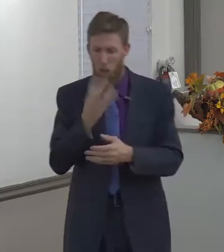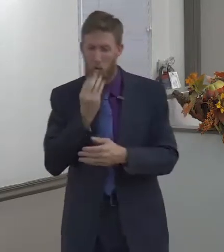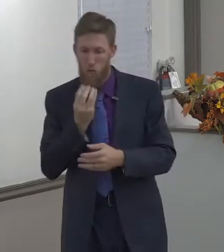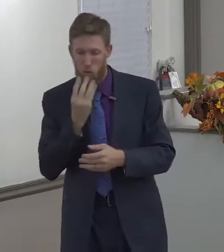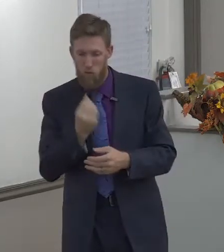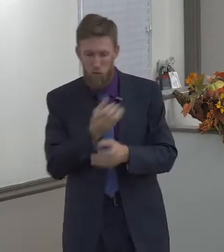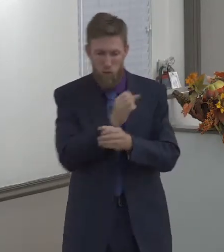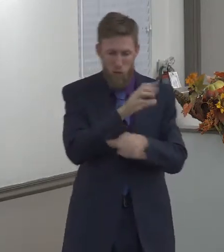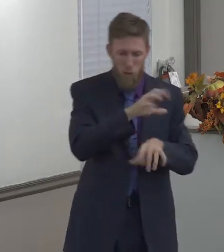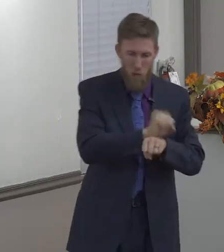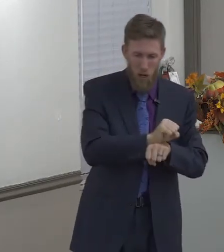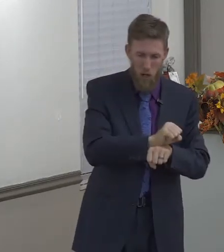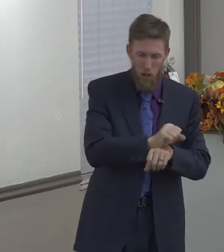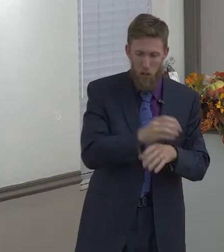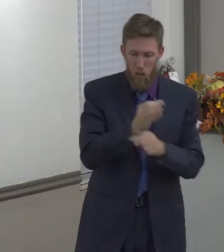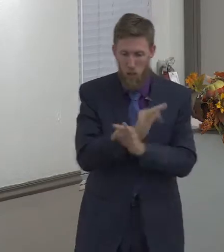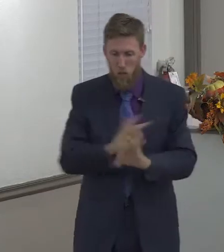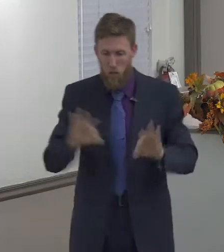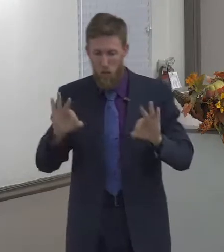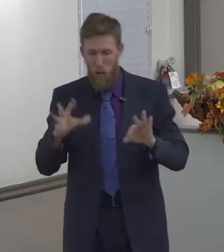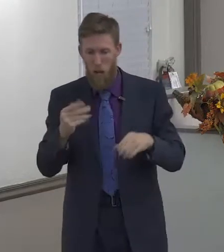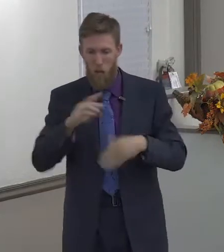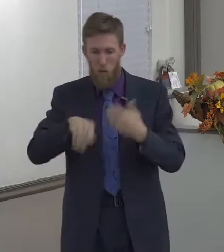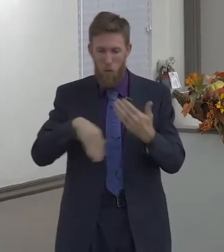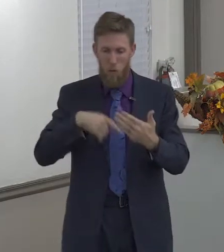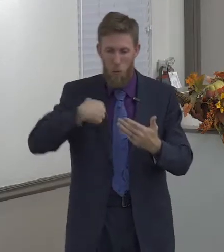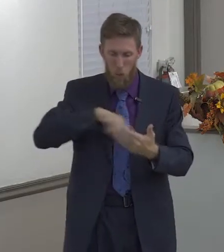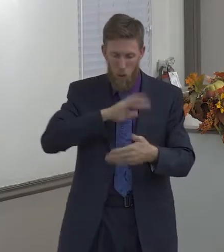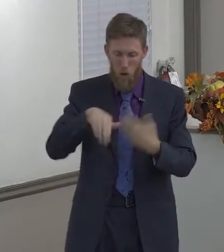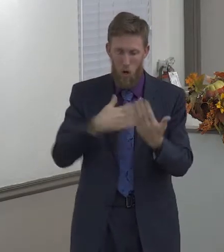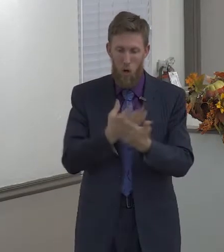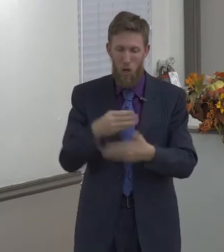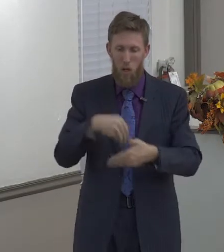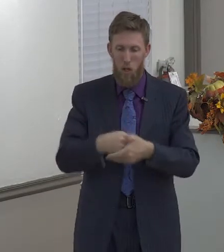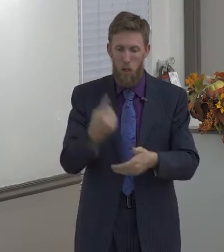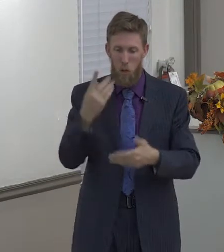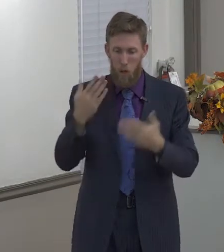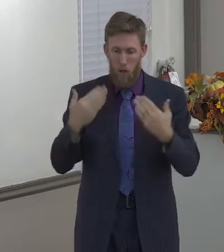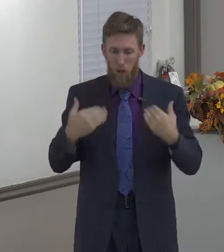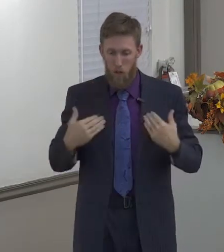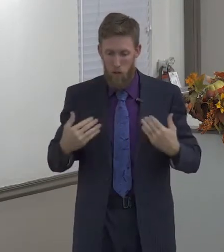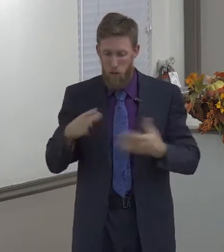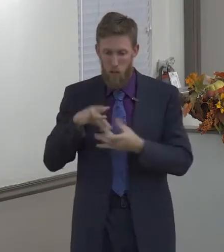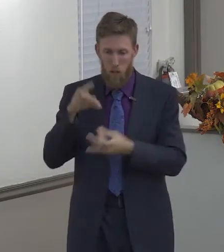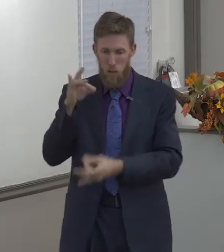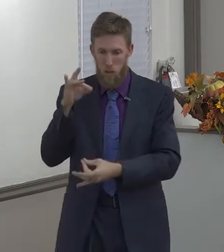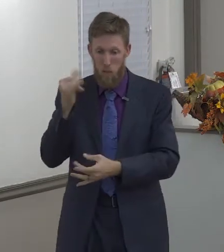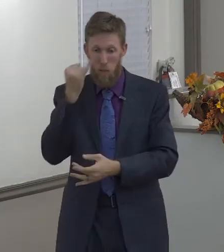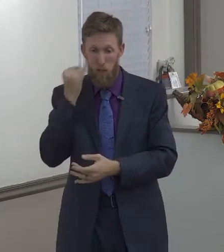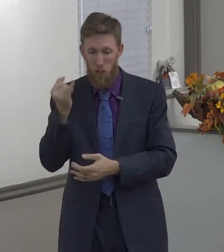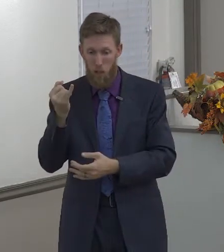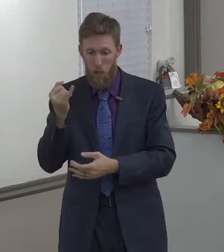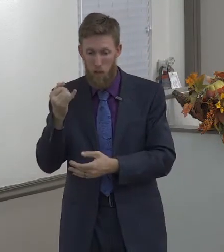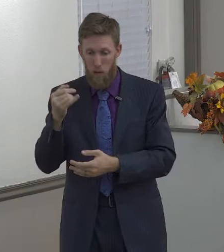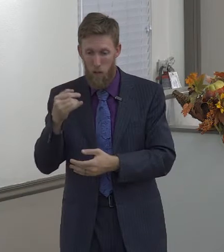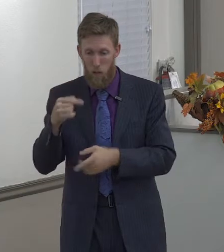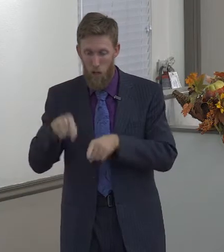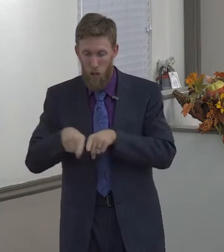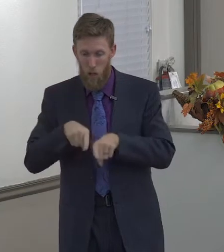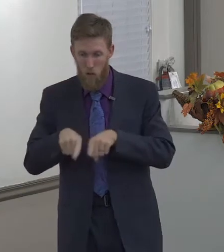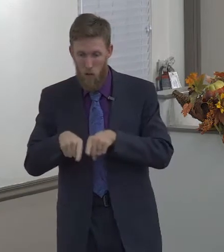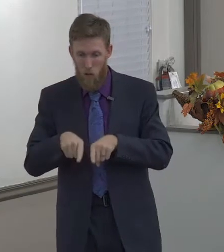If the foot shall say, because I am not the hand, I am not of the body, is it therefore not of the body? And if the ear shall say, because I am